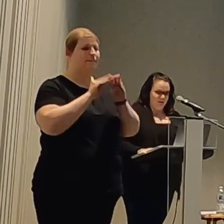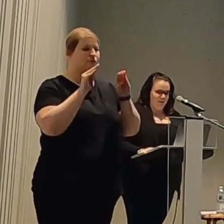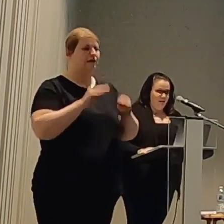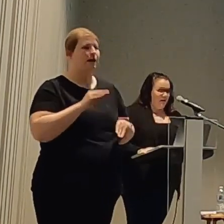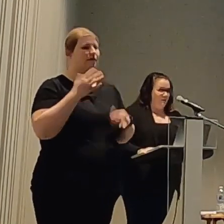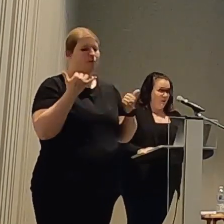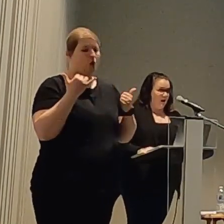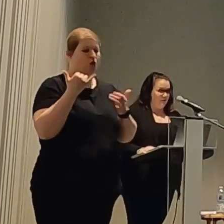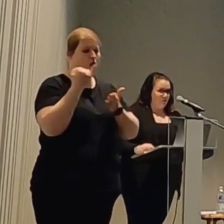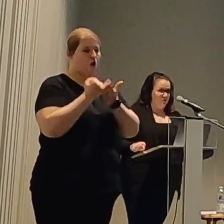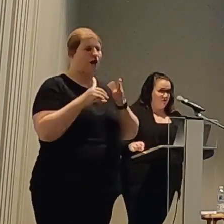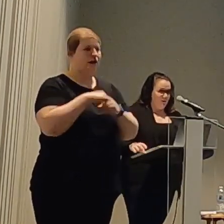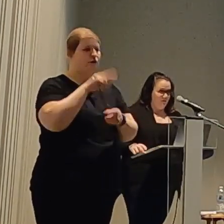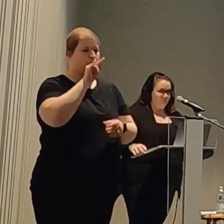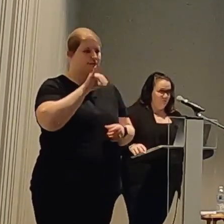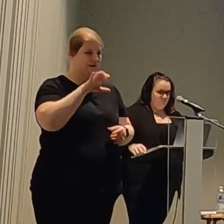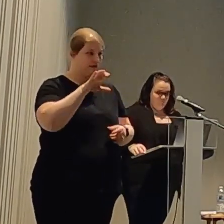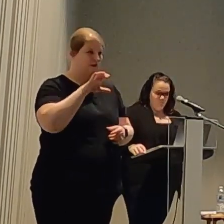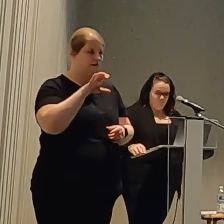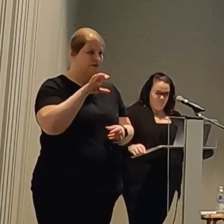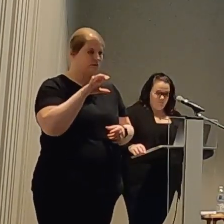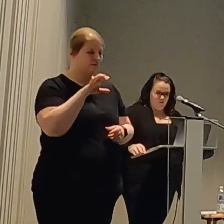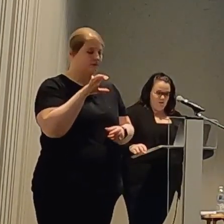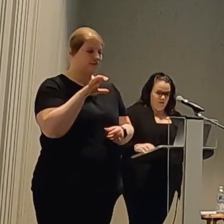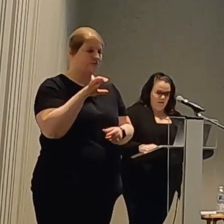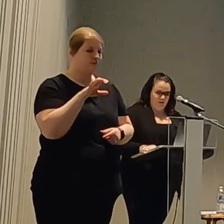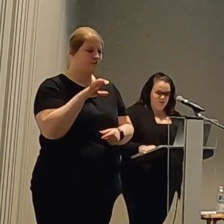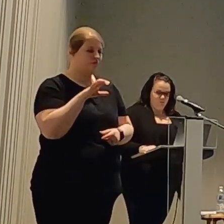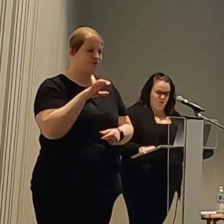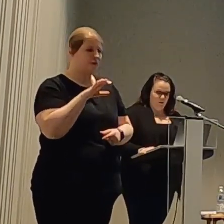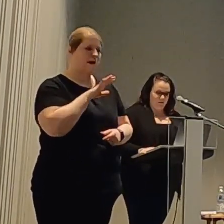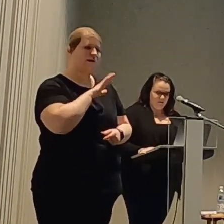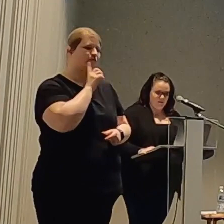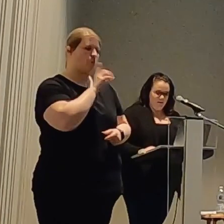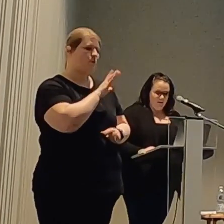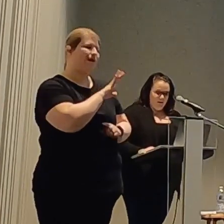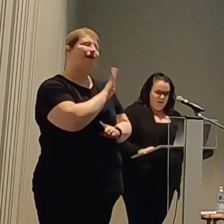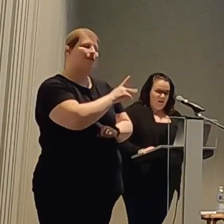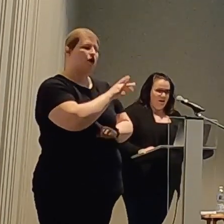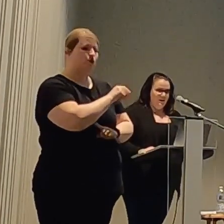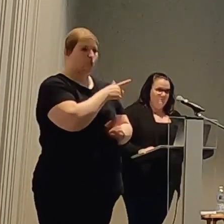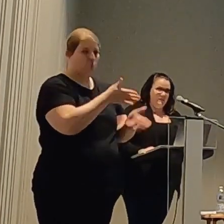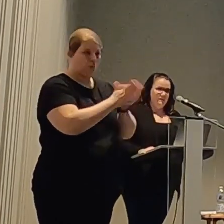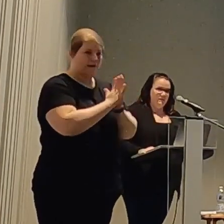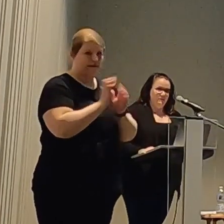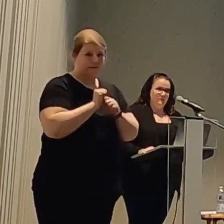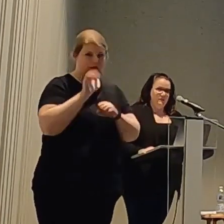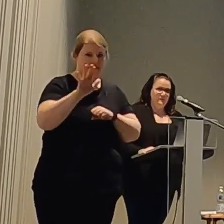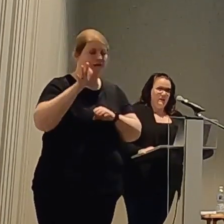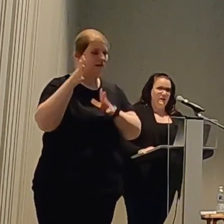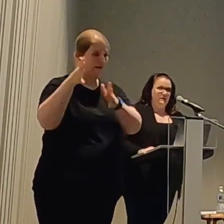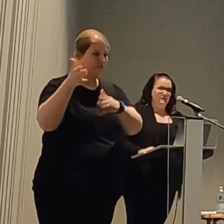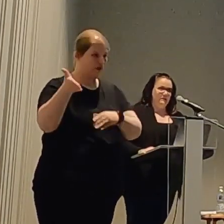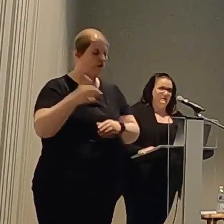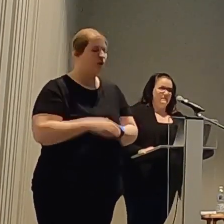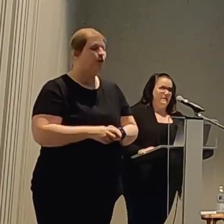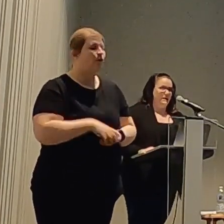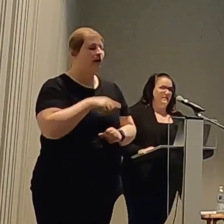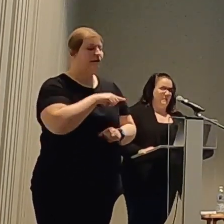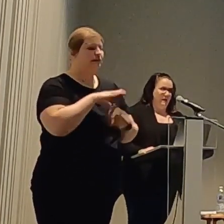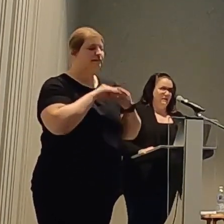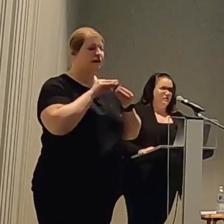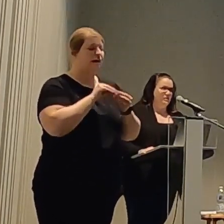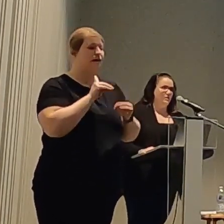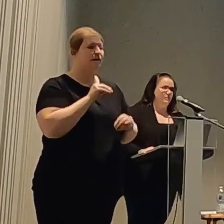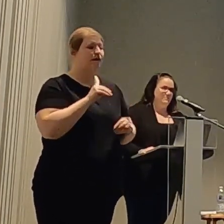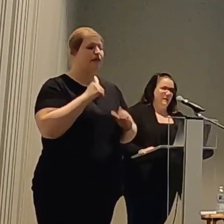York City at Picasso's, at his request. And basically what he said is